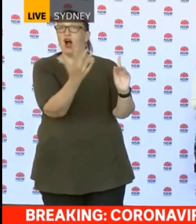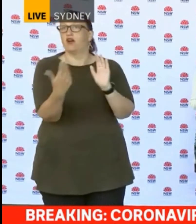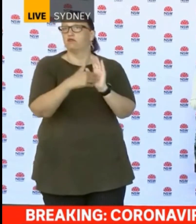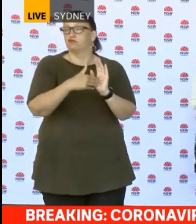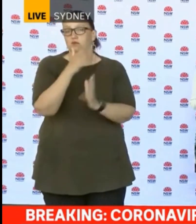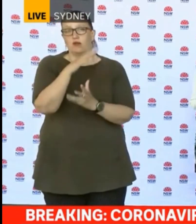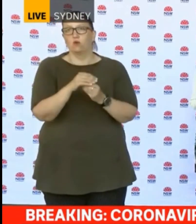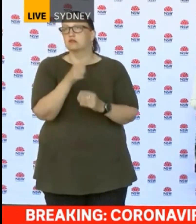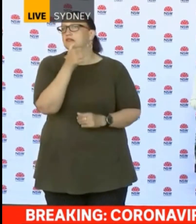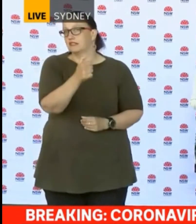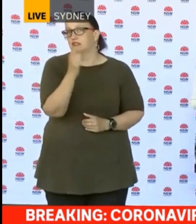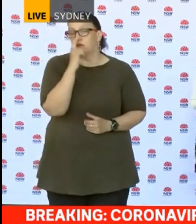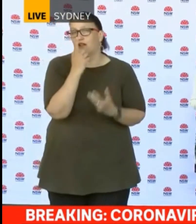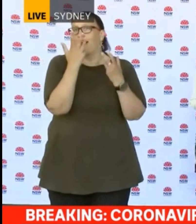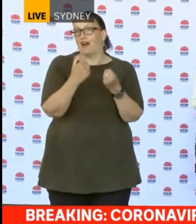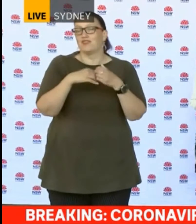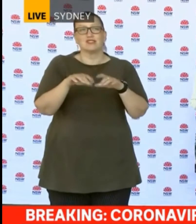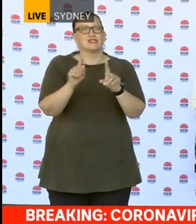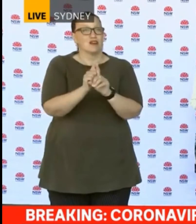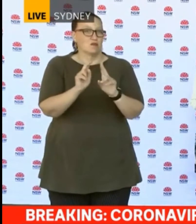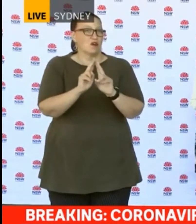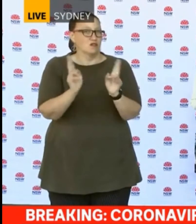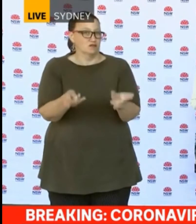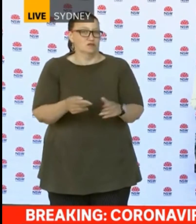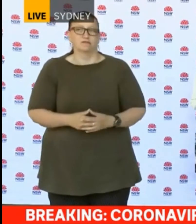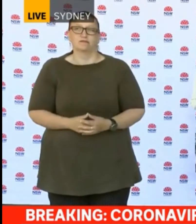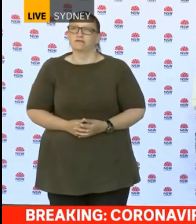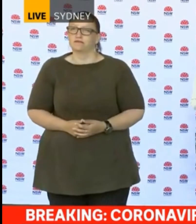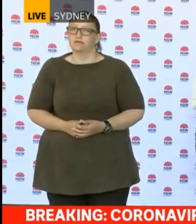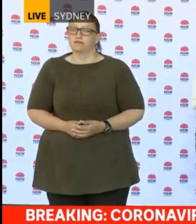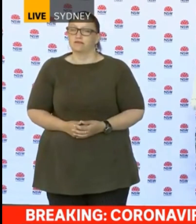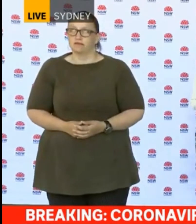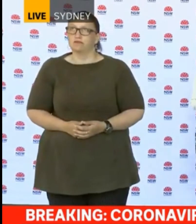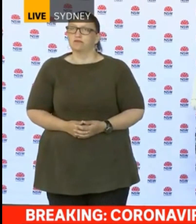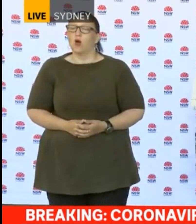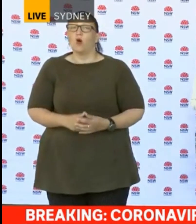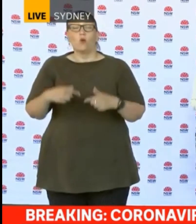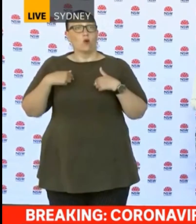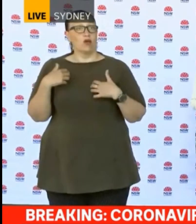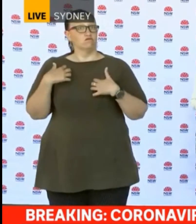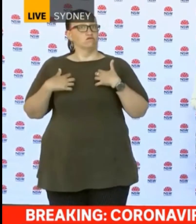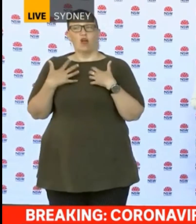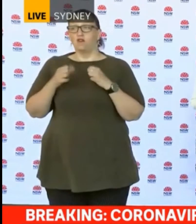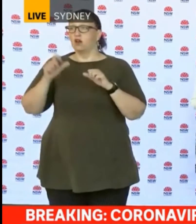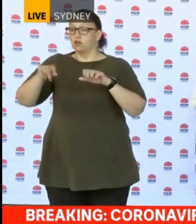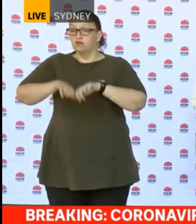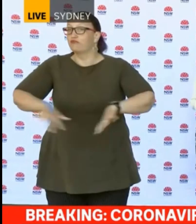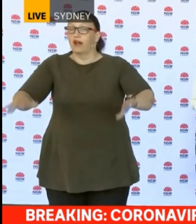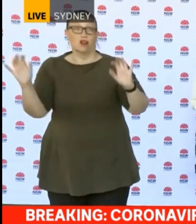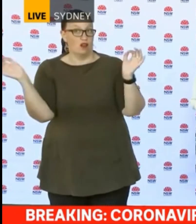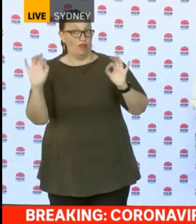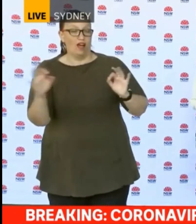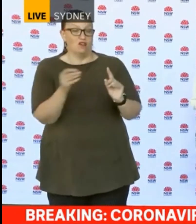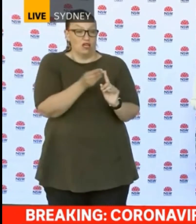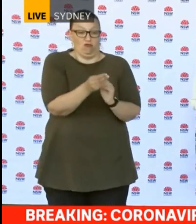that, given we are towards the tail end of this particular outbreak, there haven't been other superseding events, we want to keep it that way. And